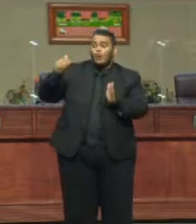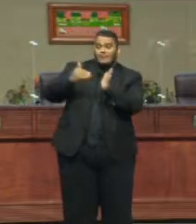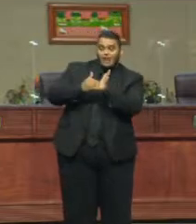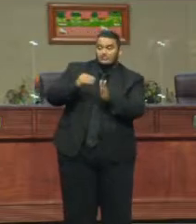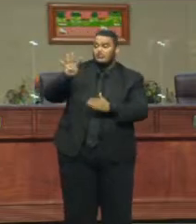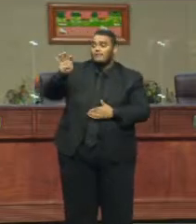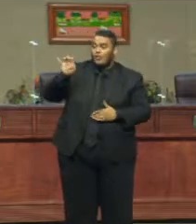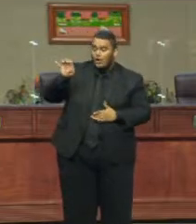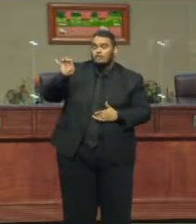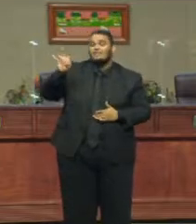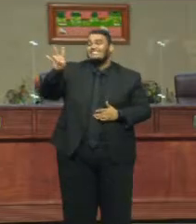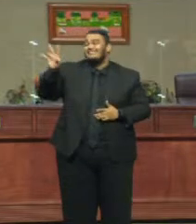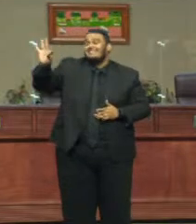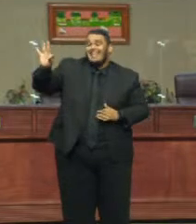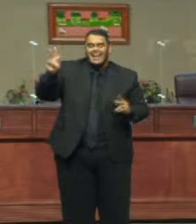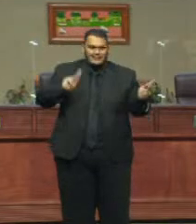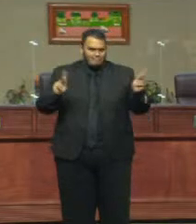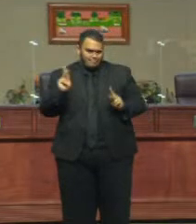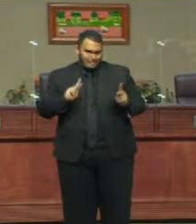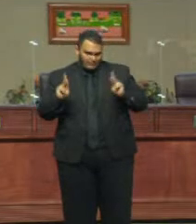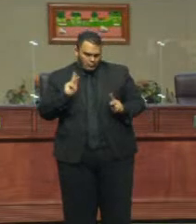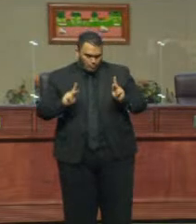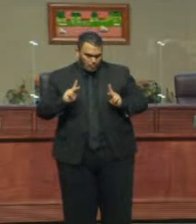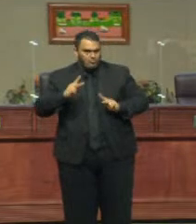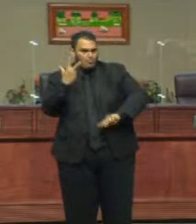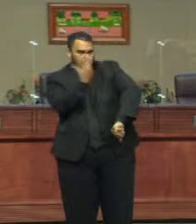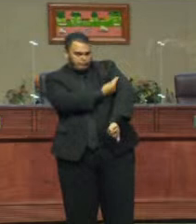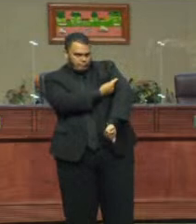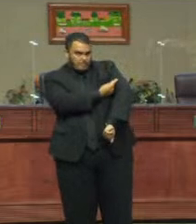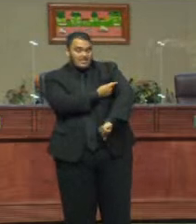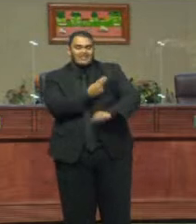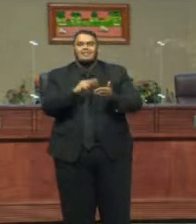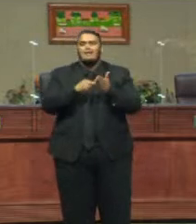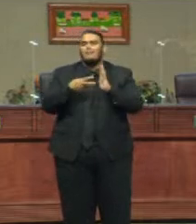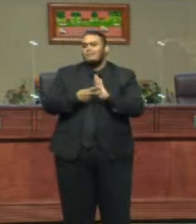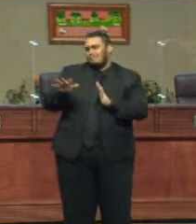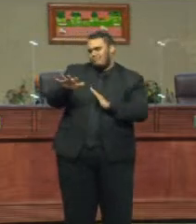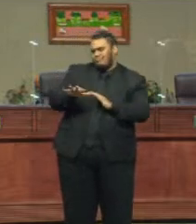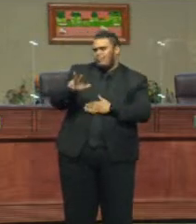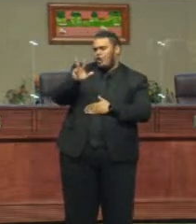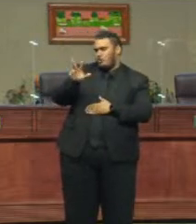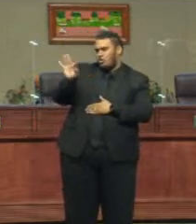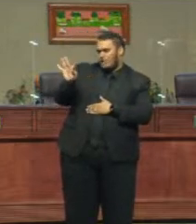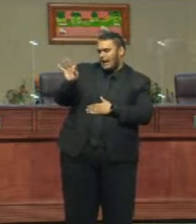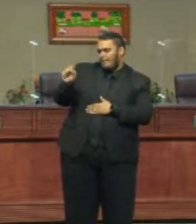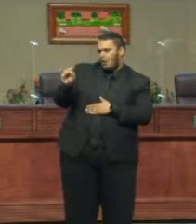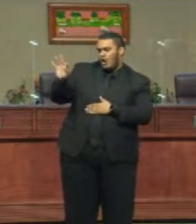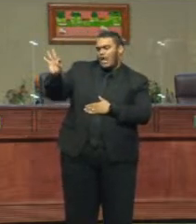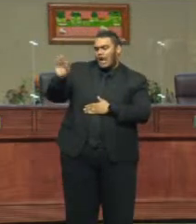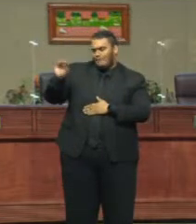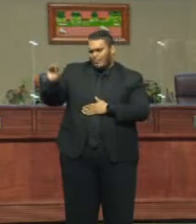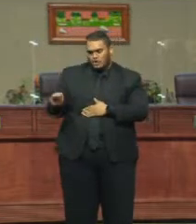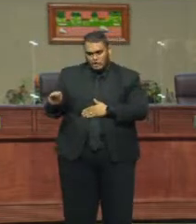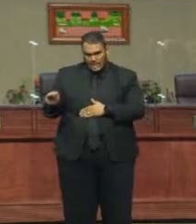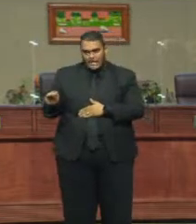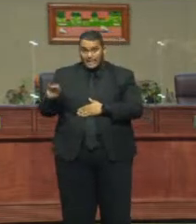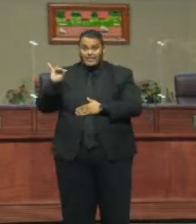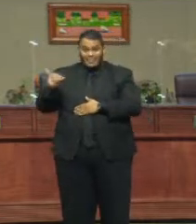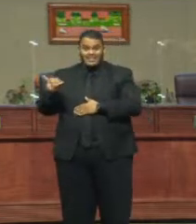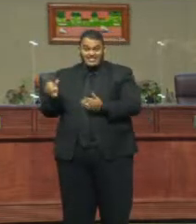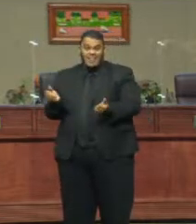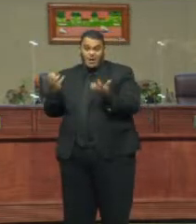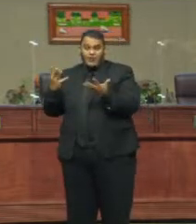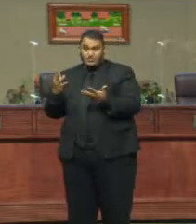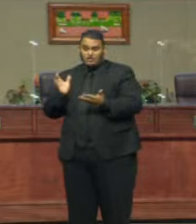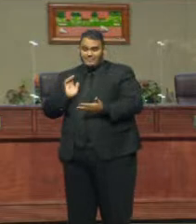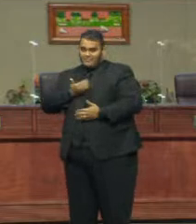64,479 individuals, which is about 39.9%, or exactly 39.9% of our senior population. And that